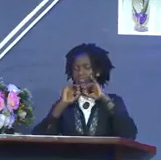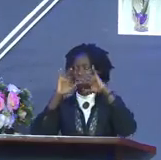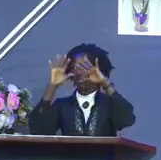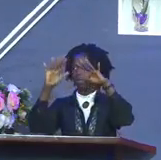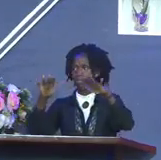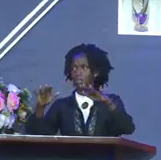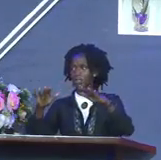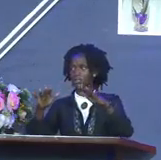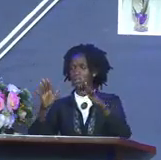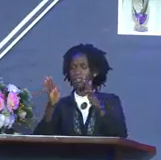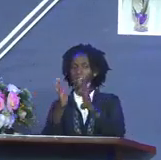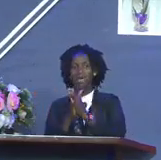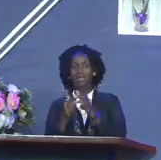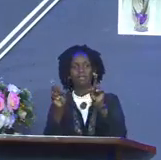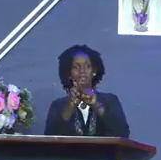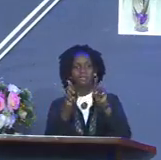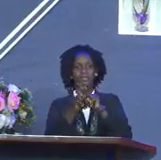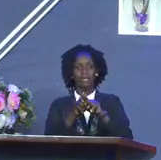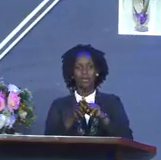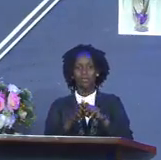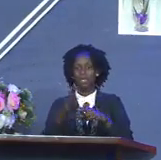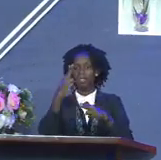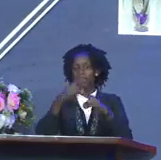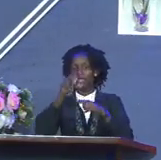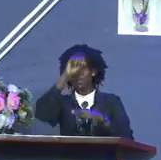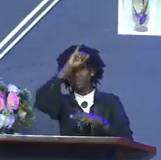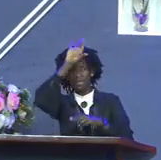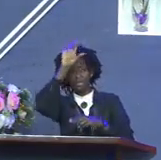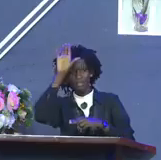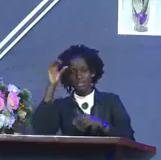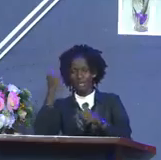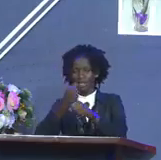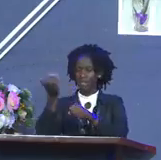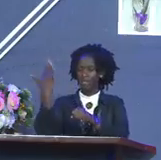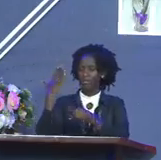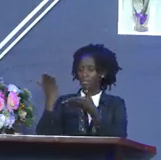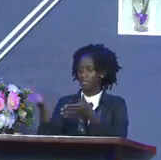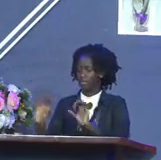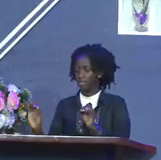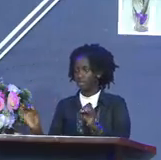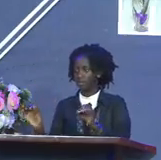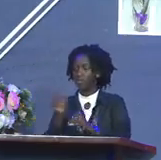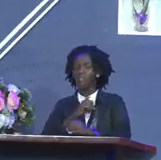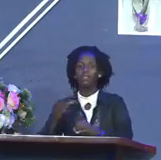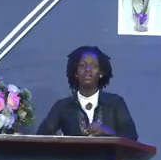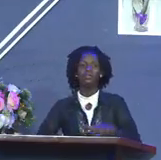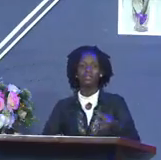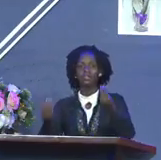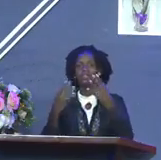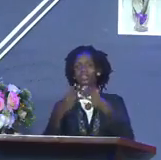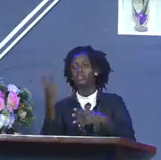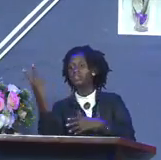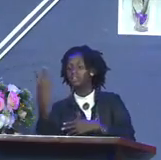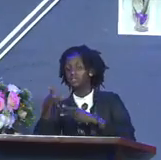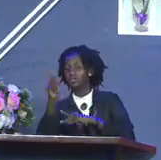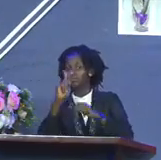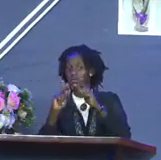When Esther is not around, we've been